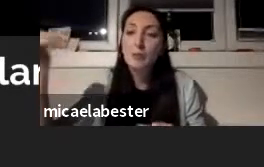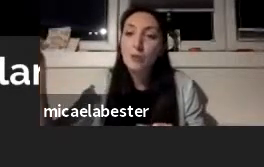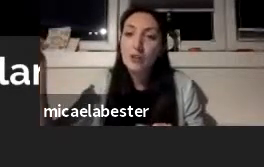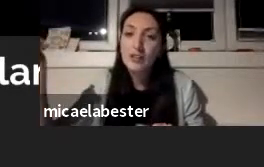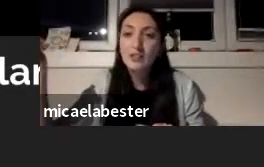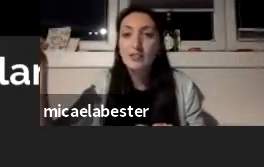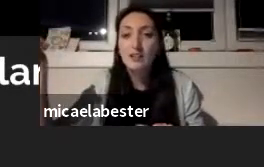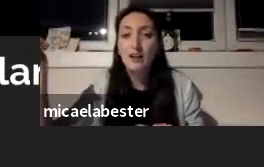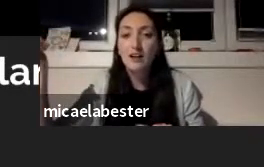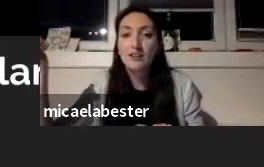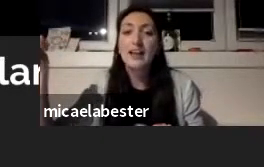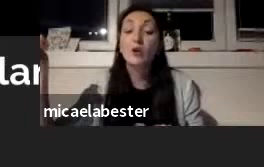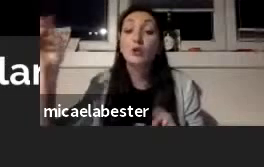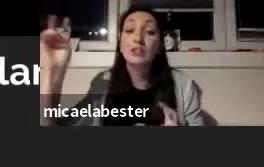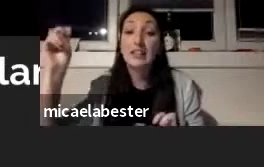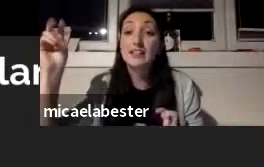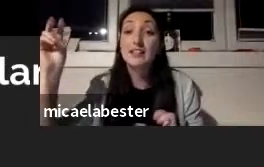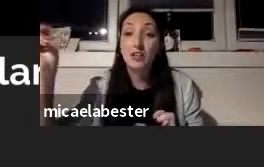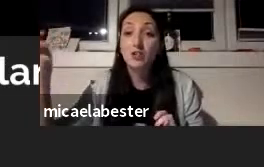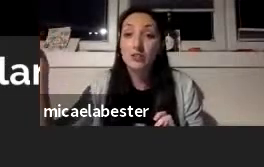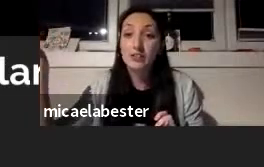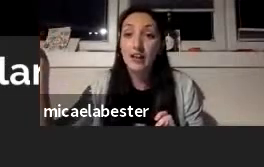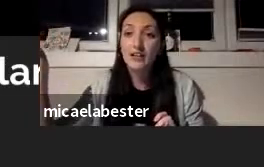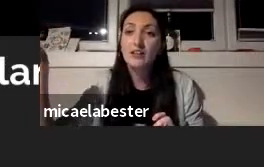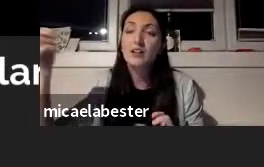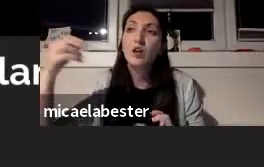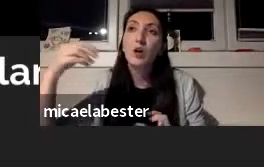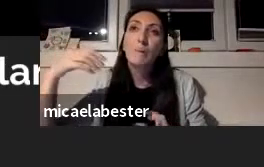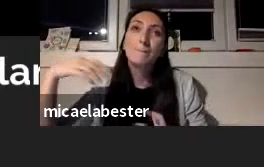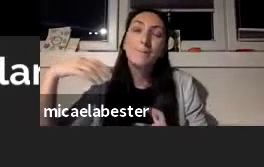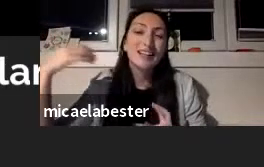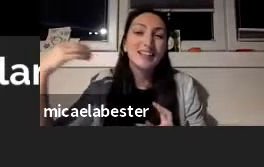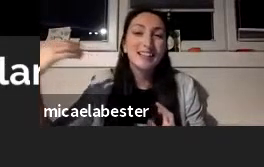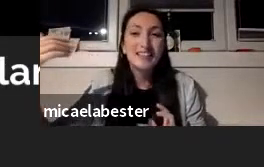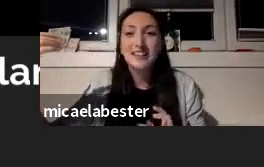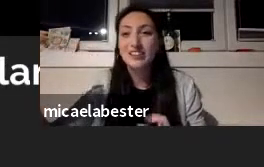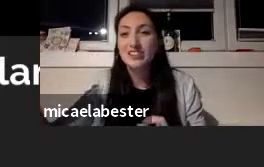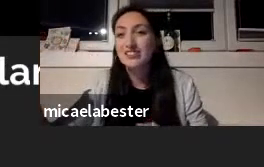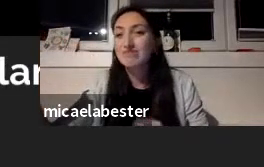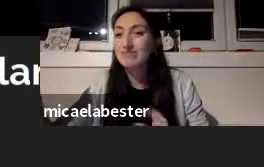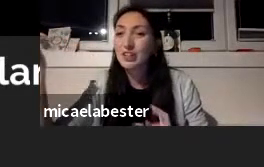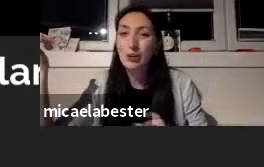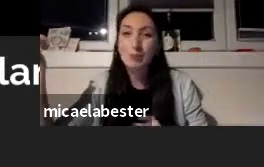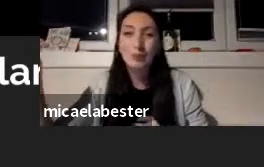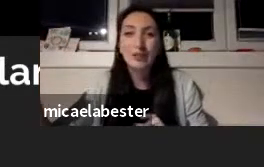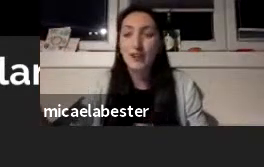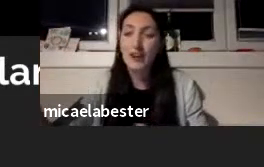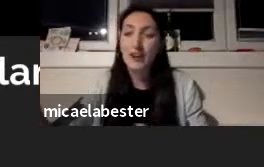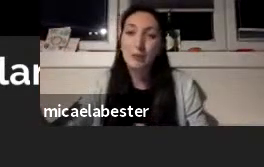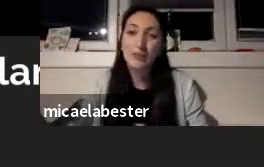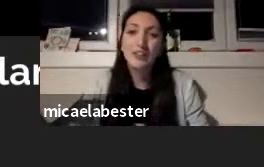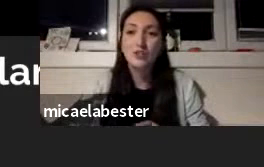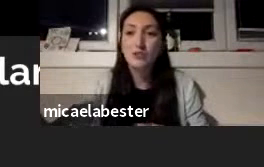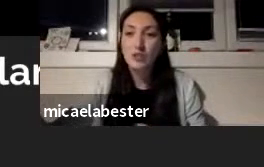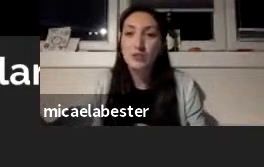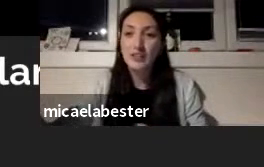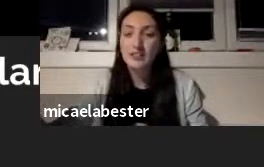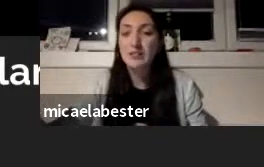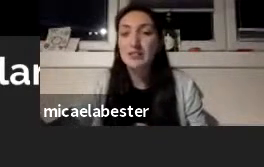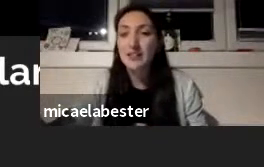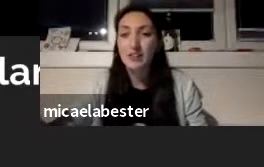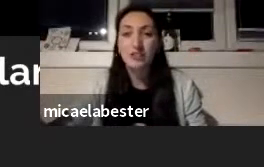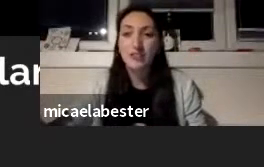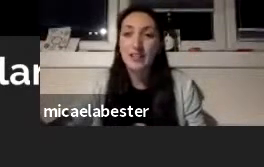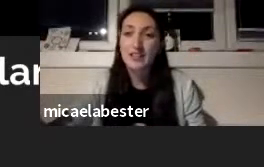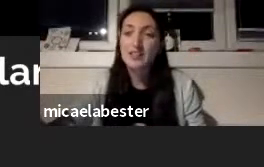developed a bit more, and it's now called International Sign, but it's still, you know, pretty variable. They do use it at